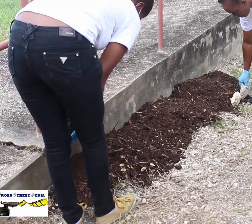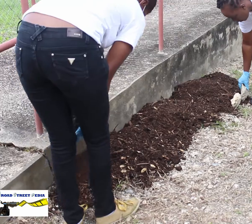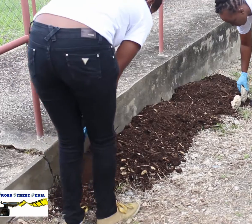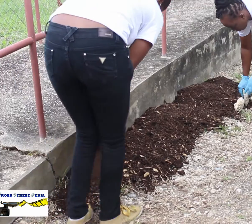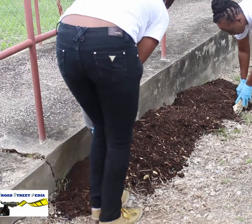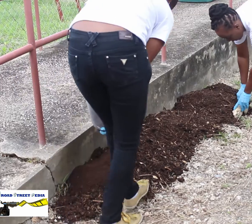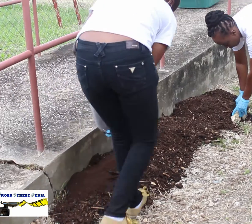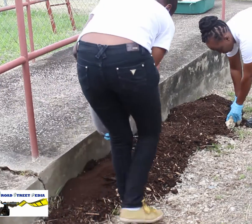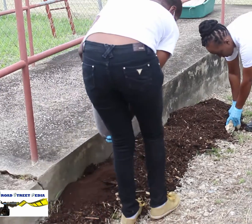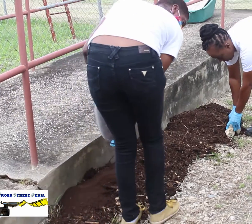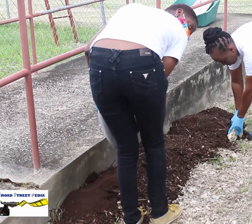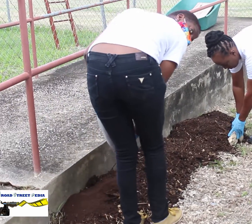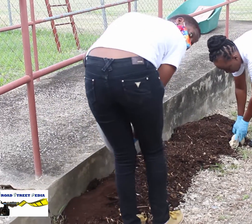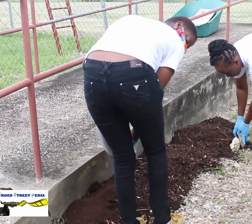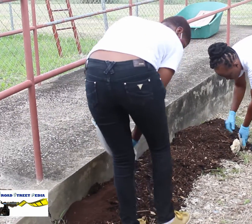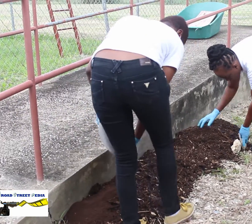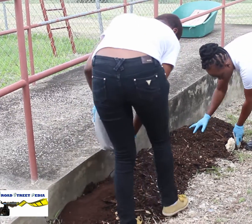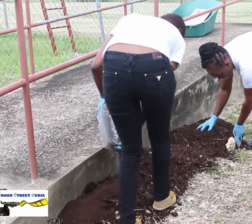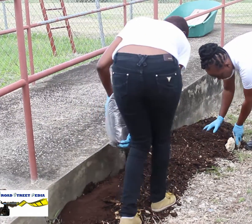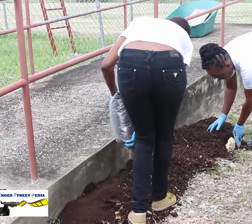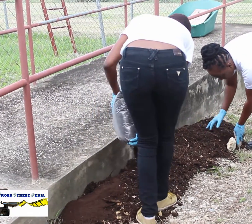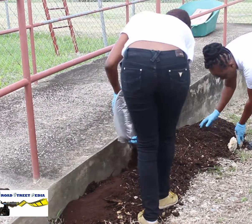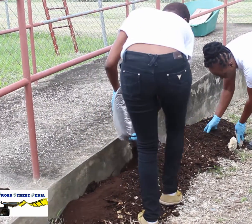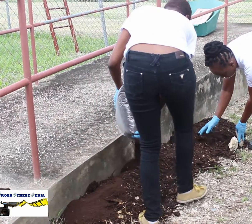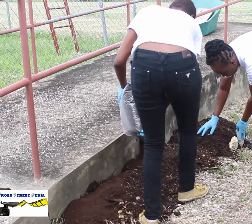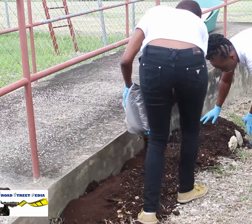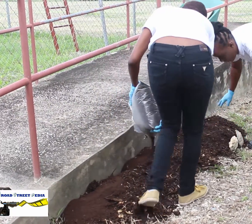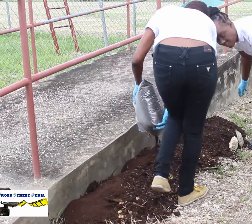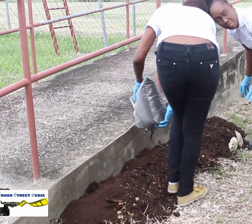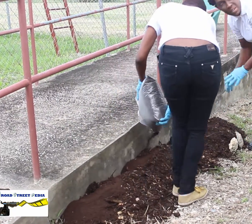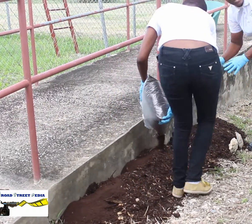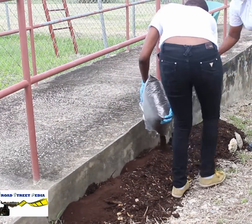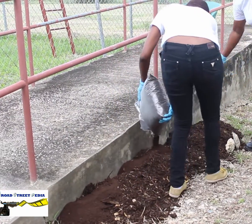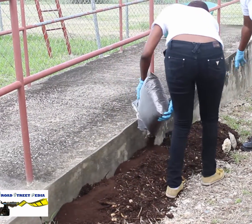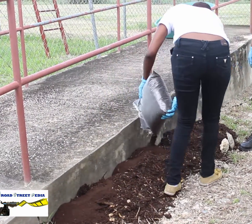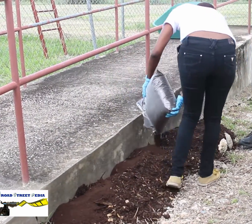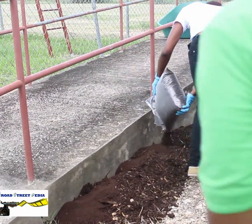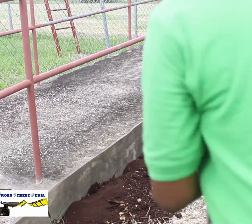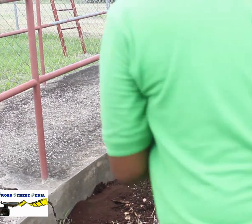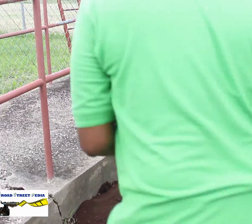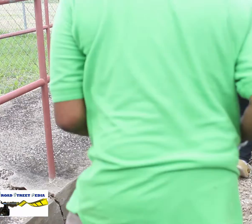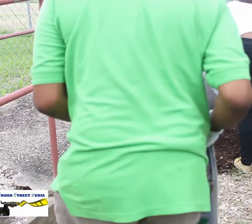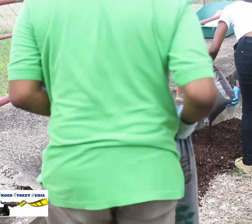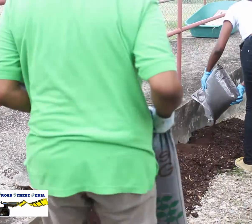If you want to remove that, storms and everything, you know, you're actually making a bed.